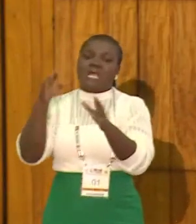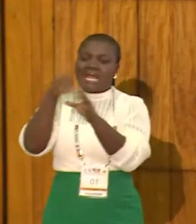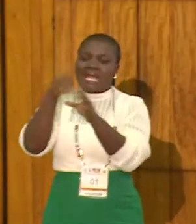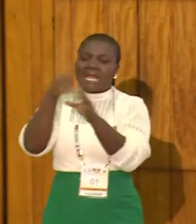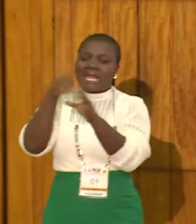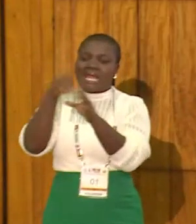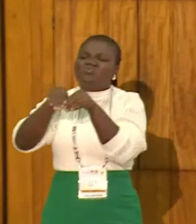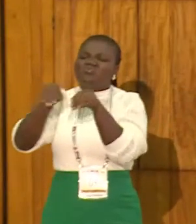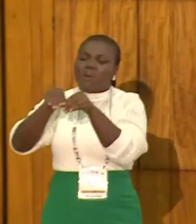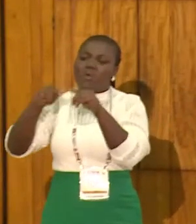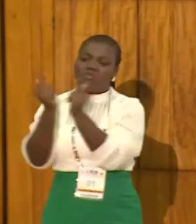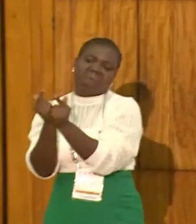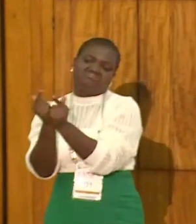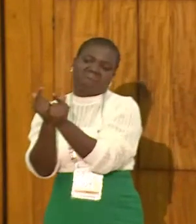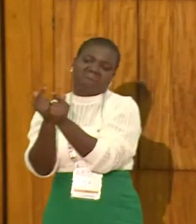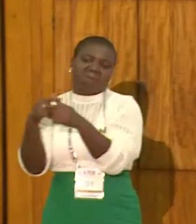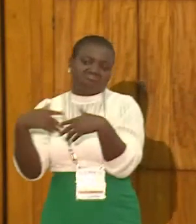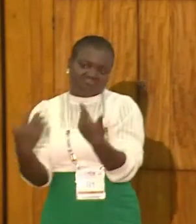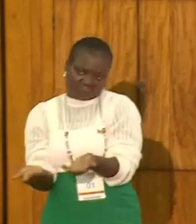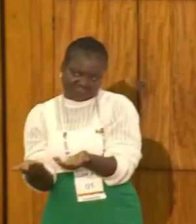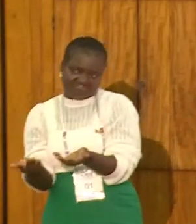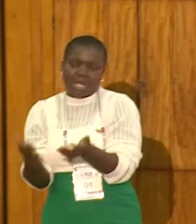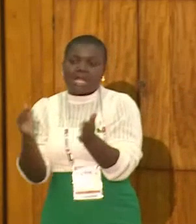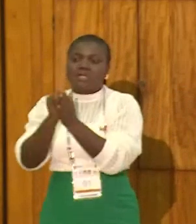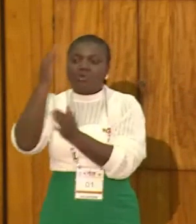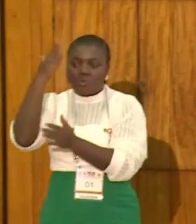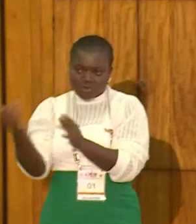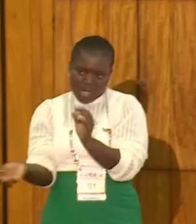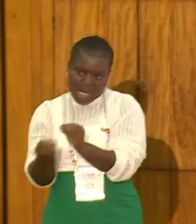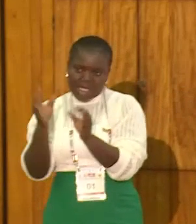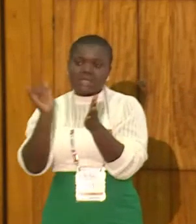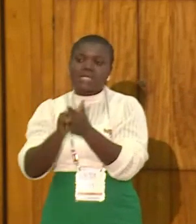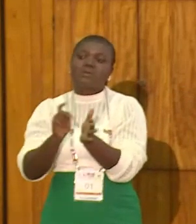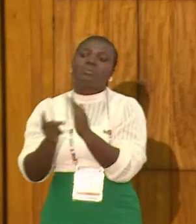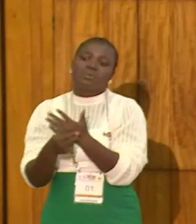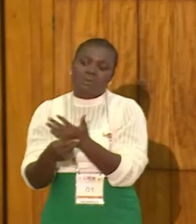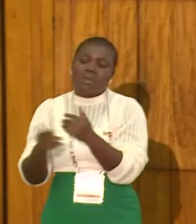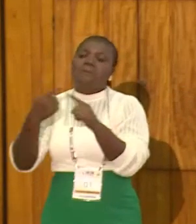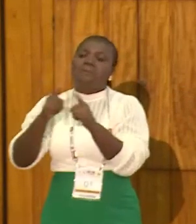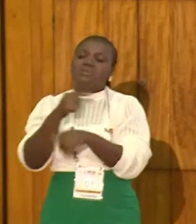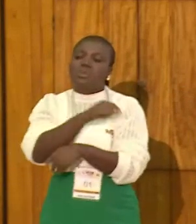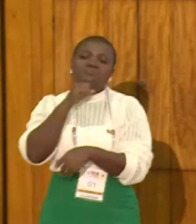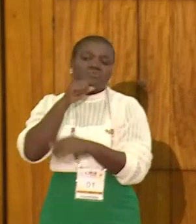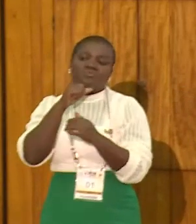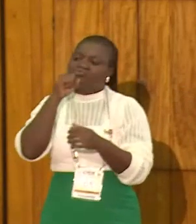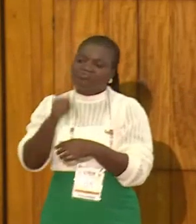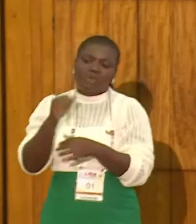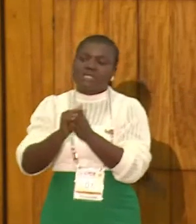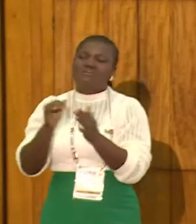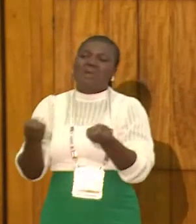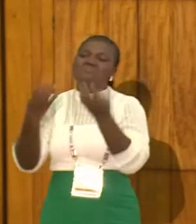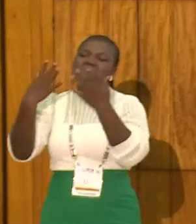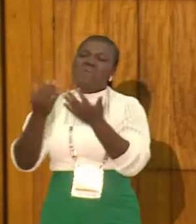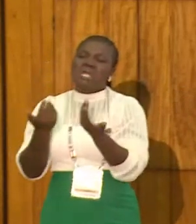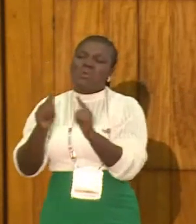would not have been the case if they were straight. And then that's why we added that layer of transportation reimbursement. But I'm not sure of so many other